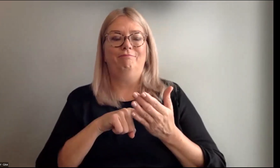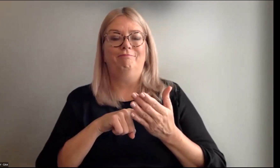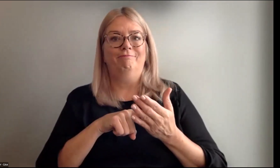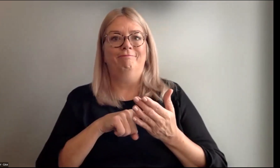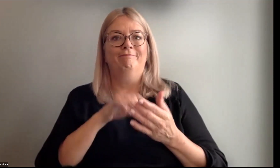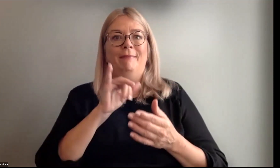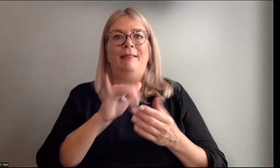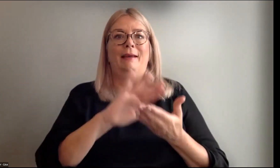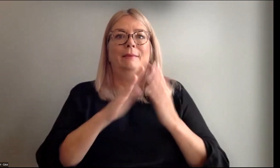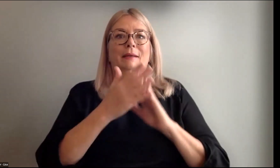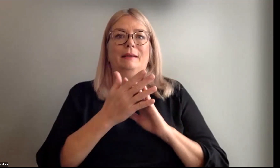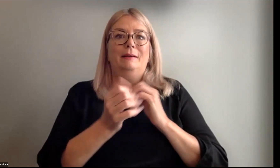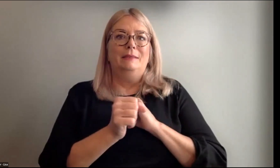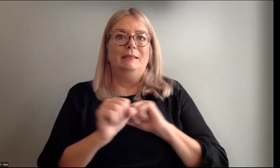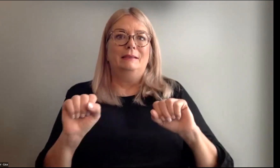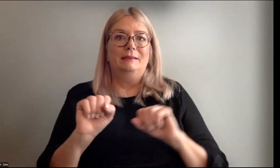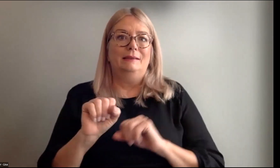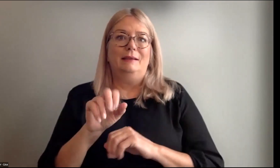safety valve or